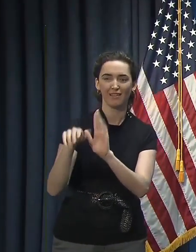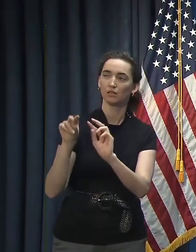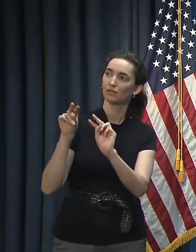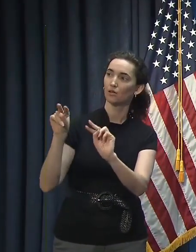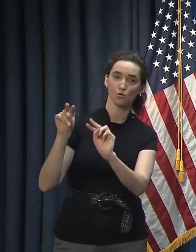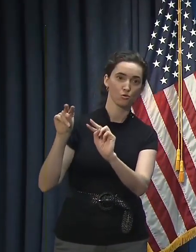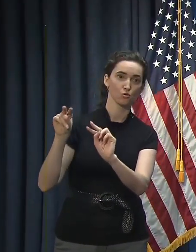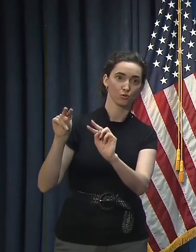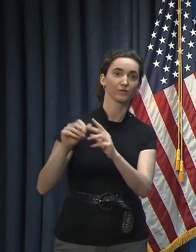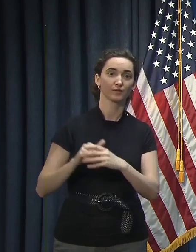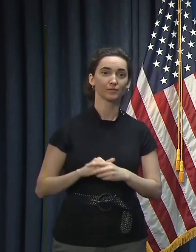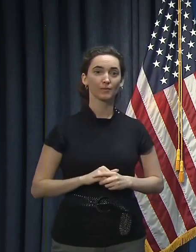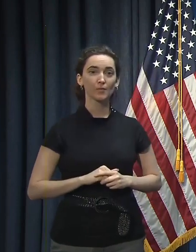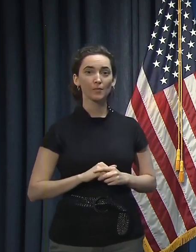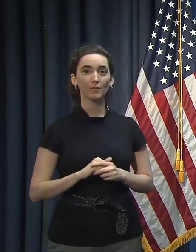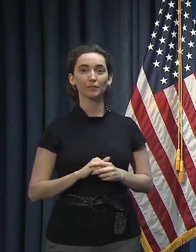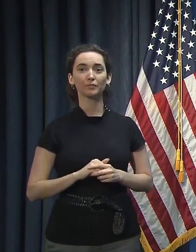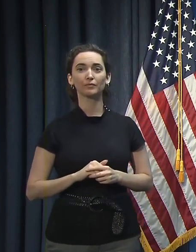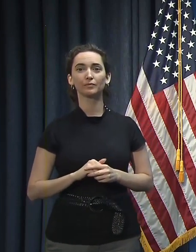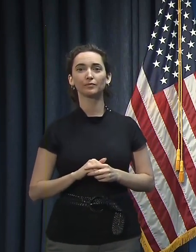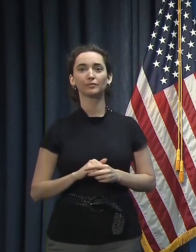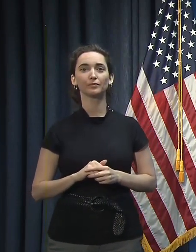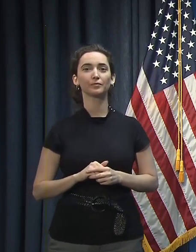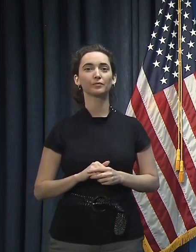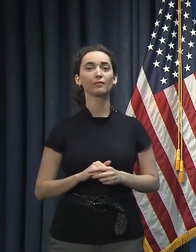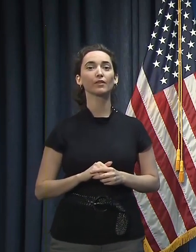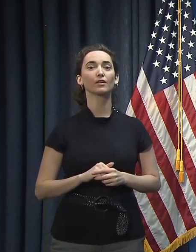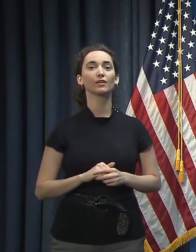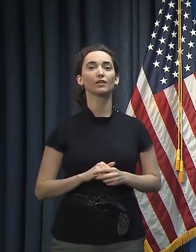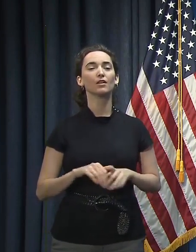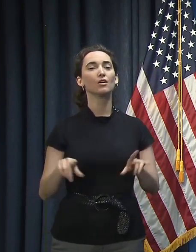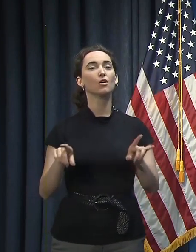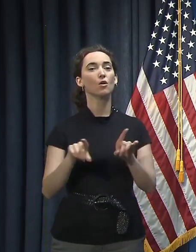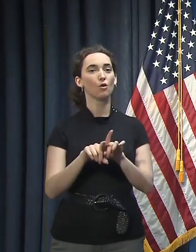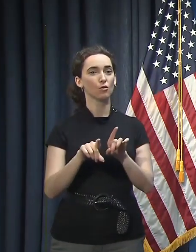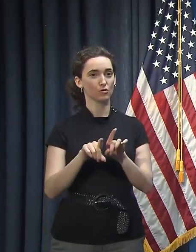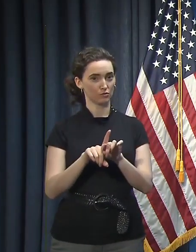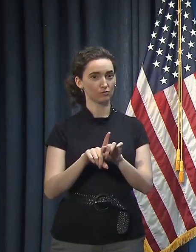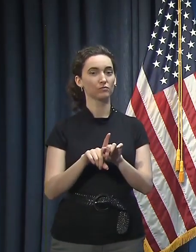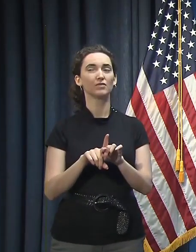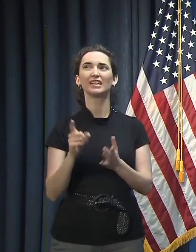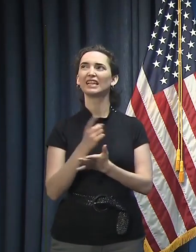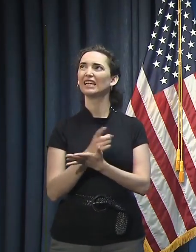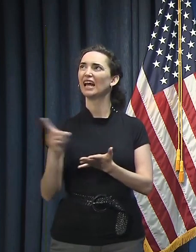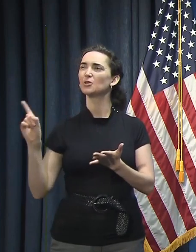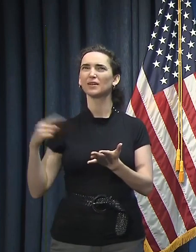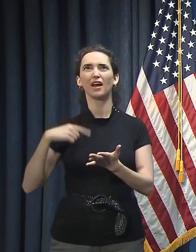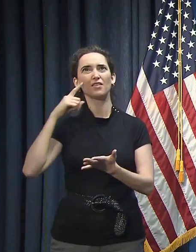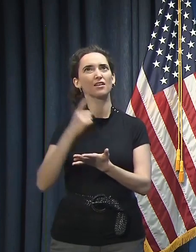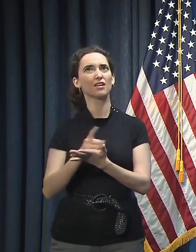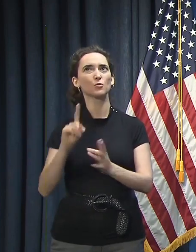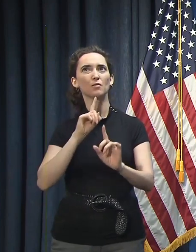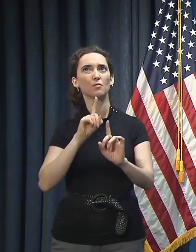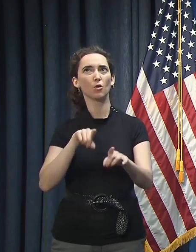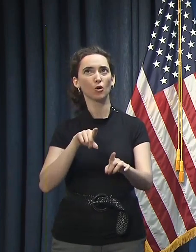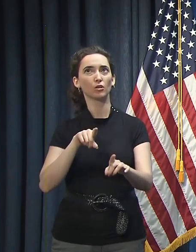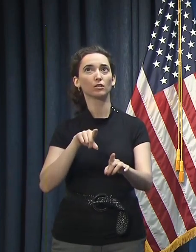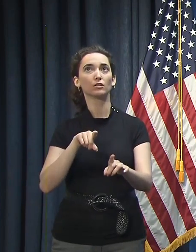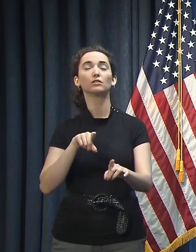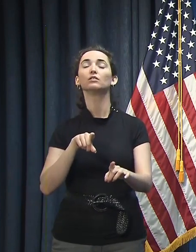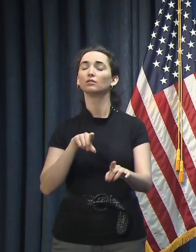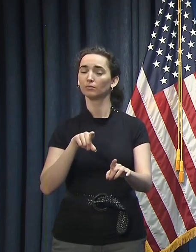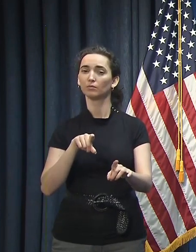And it's also true that as we reported, I think it was last week, the number of deaths is higher than we